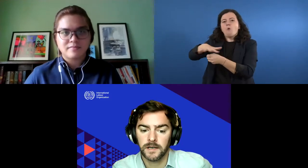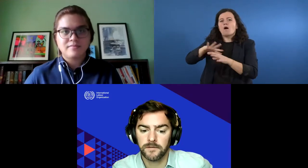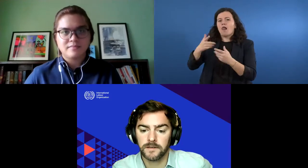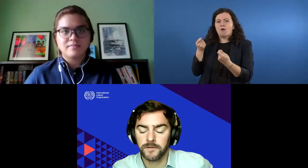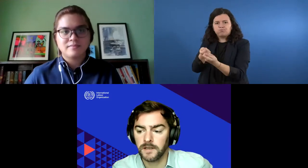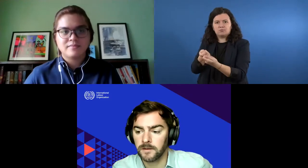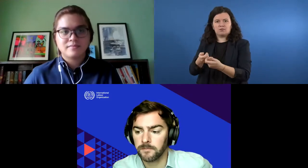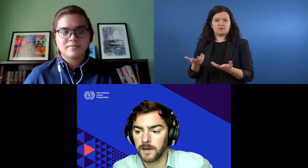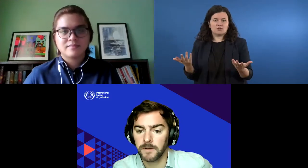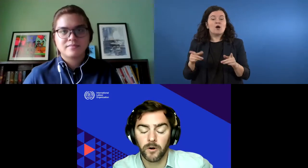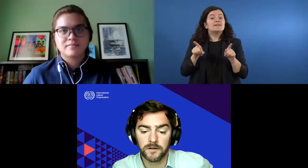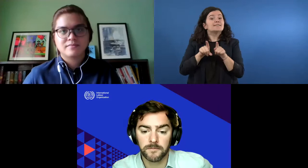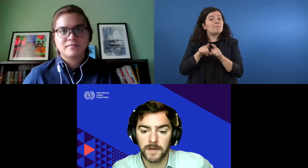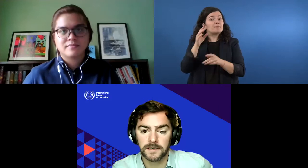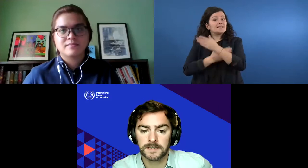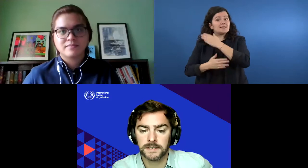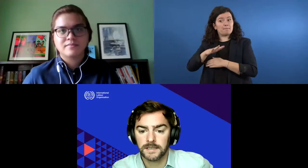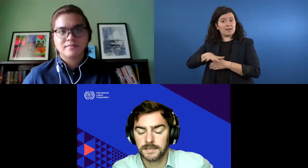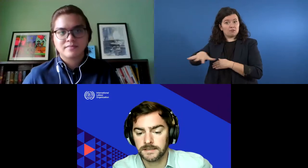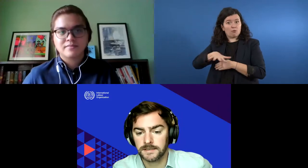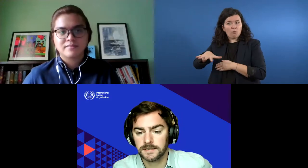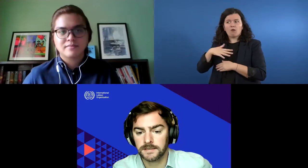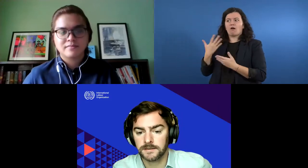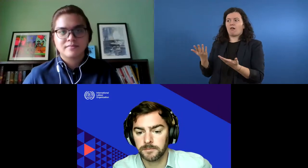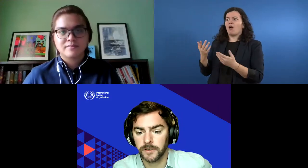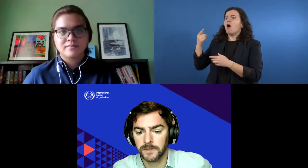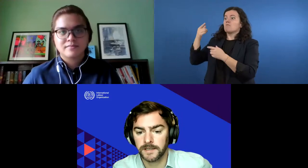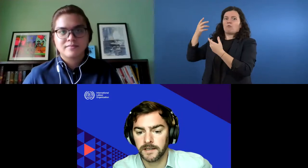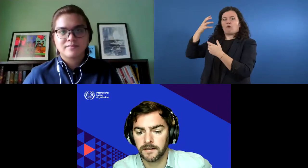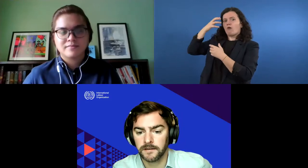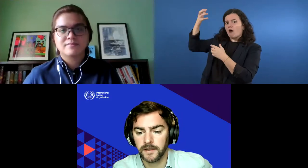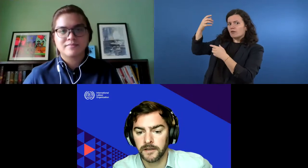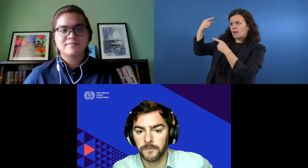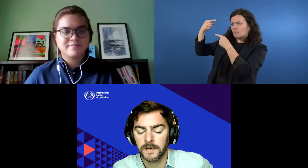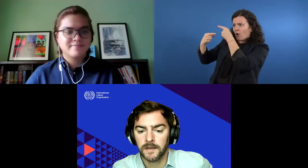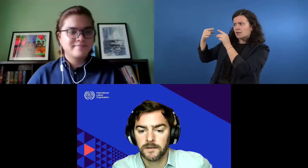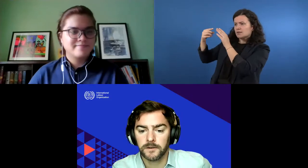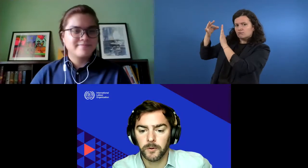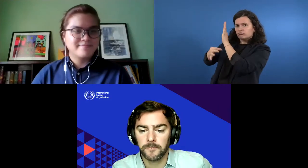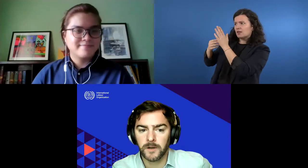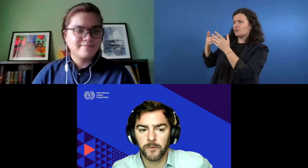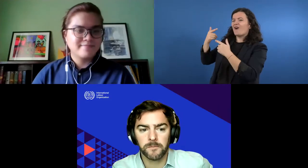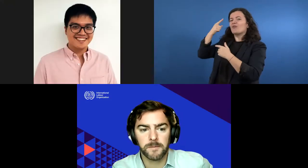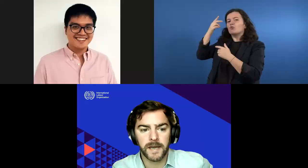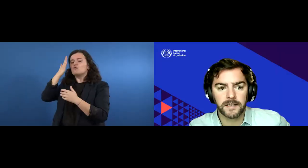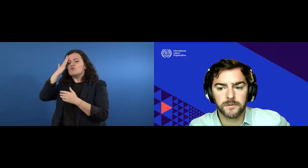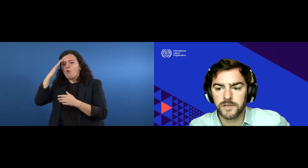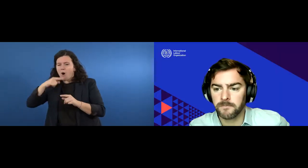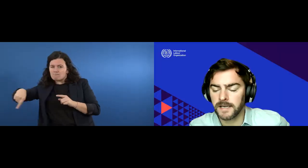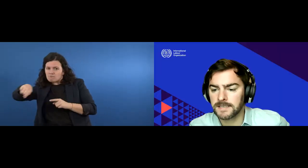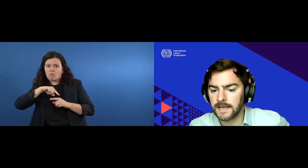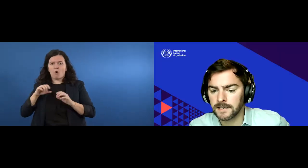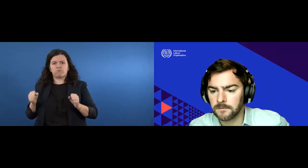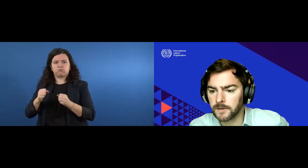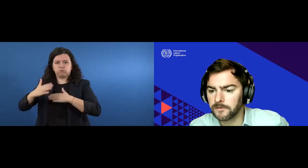disability vis-a-vis public policy makers is a point well taken. Thank you. So we'll be back to